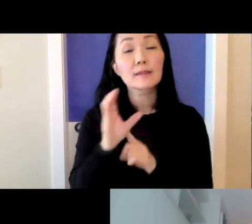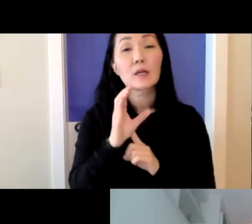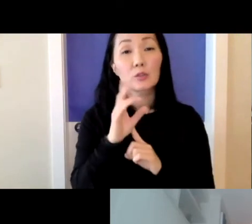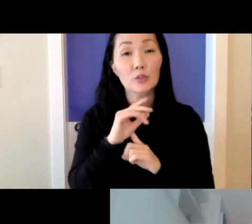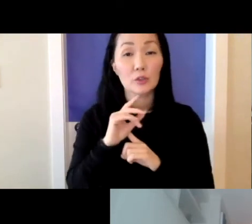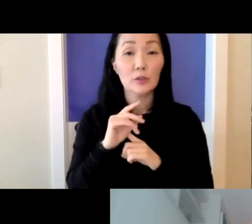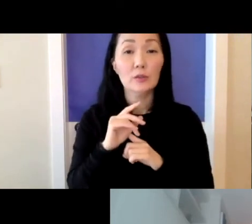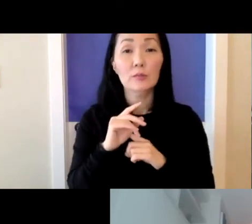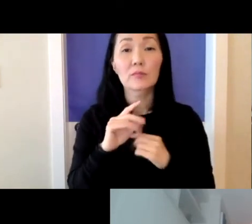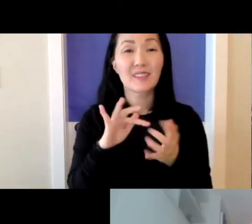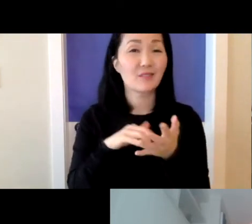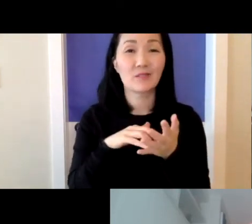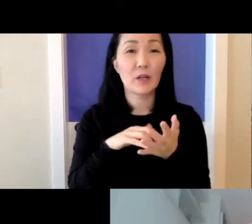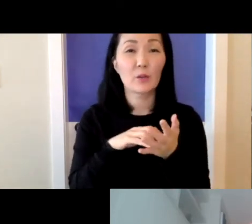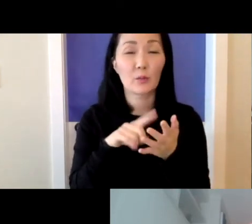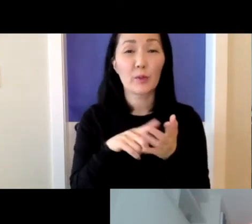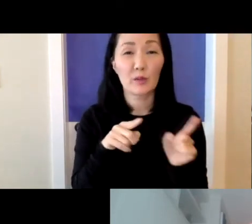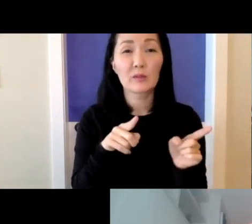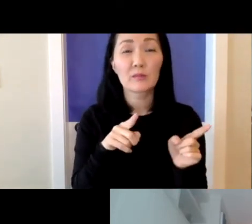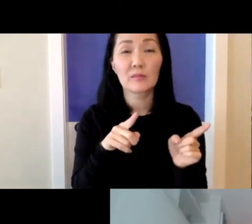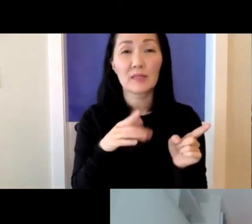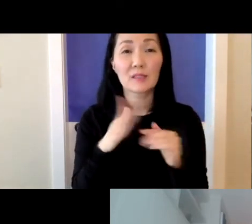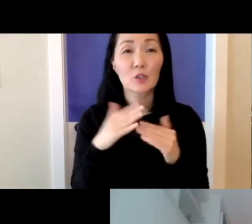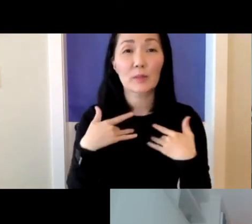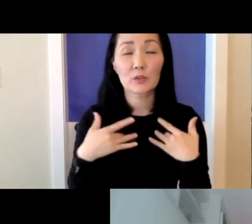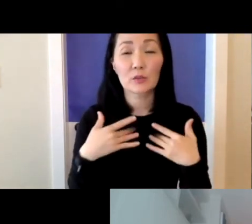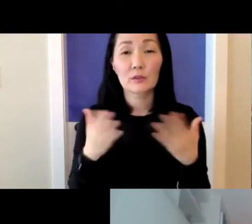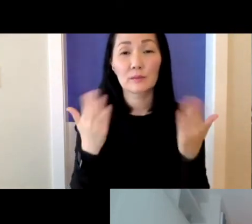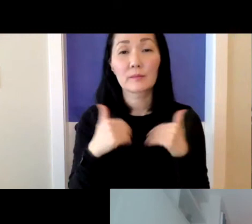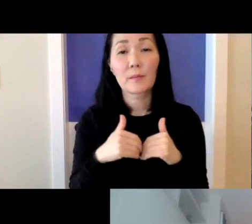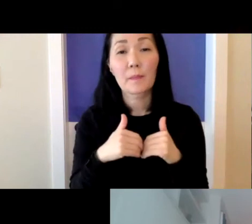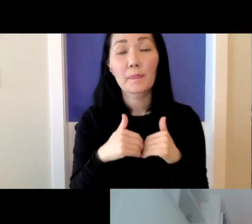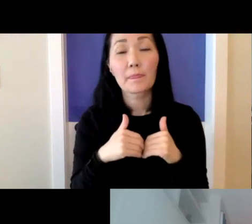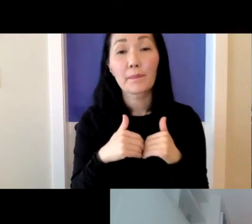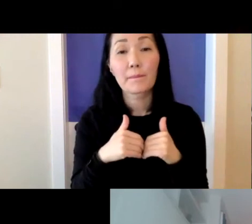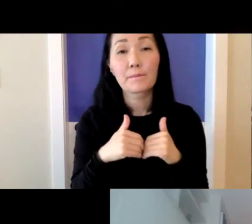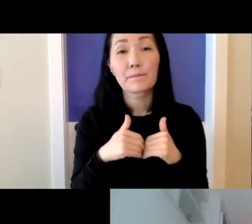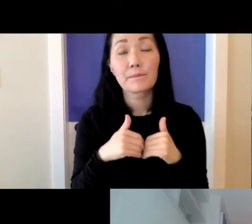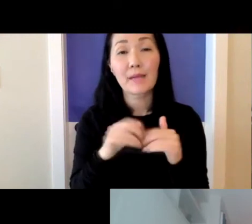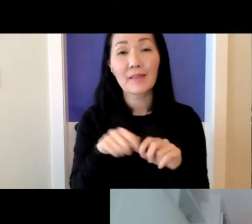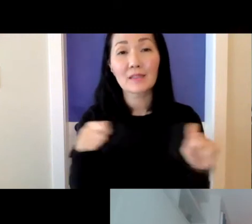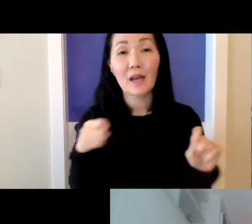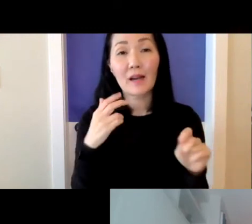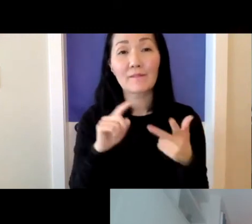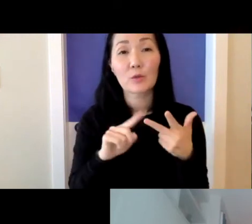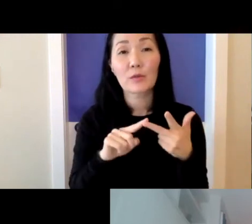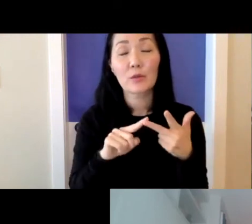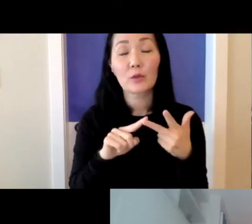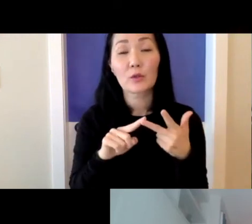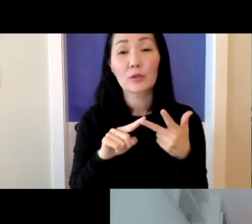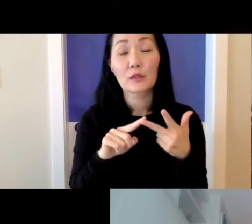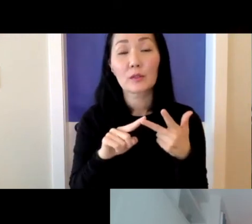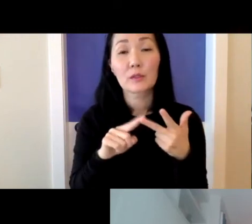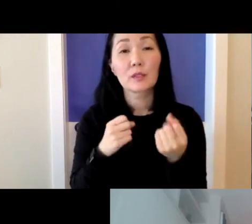organizations. And then we have a tie for third place with supports for business